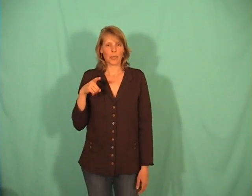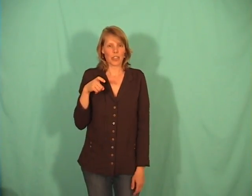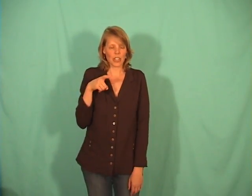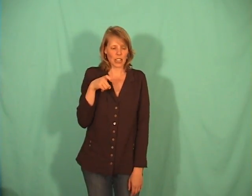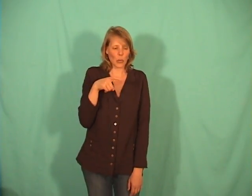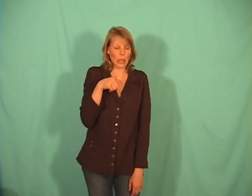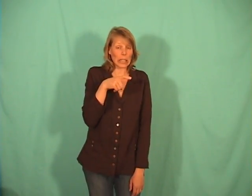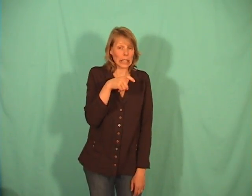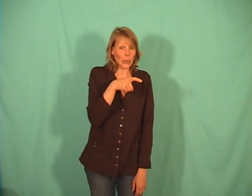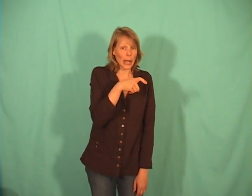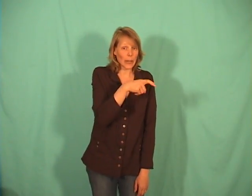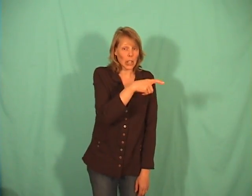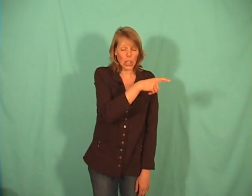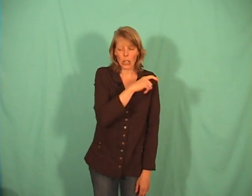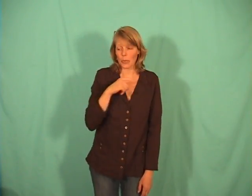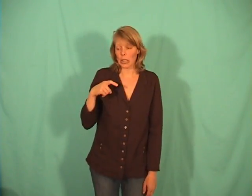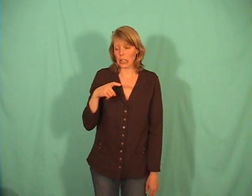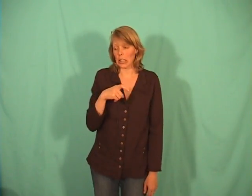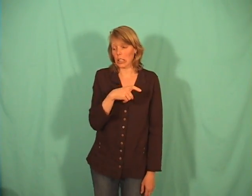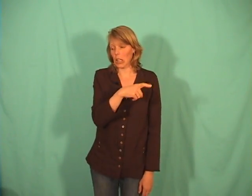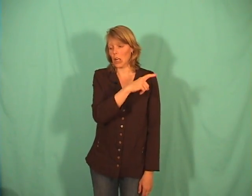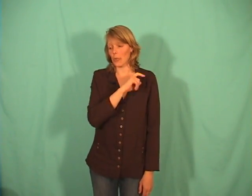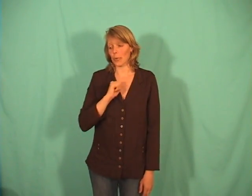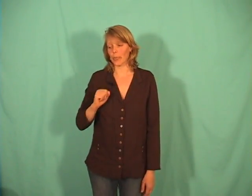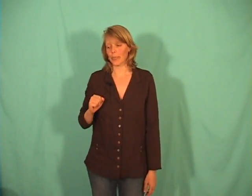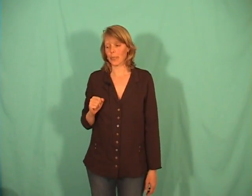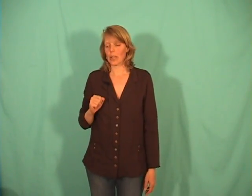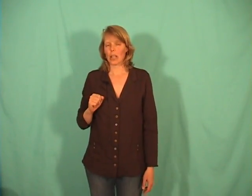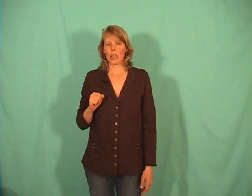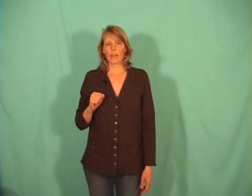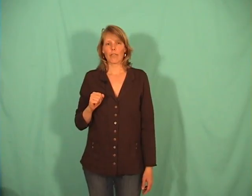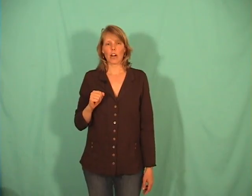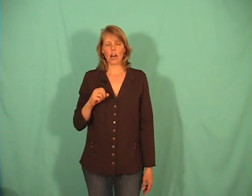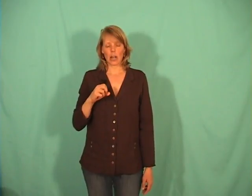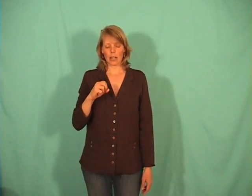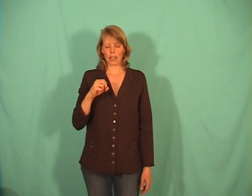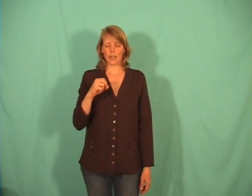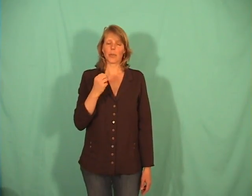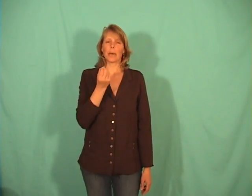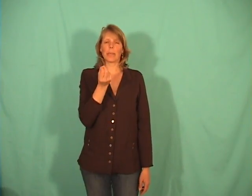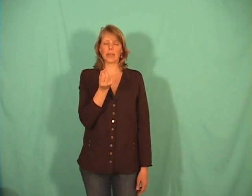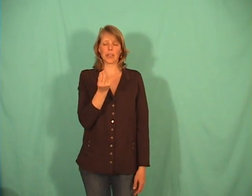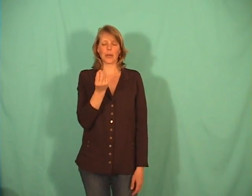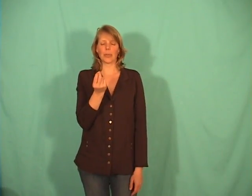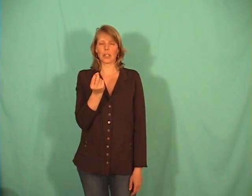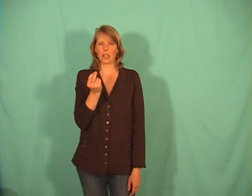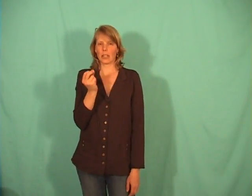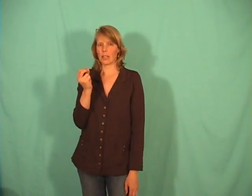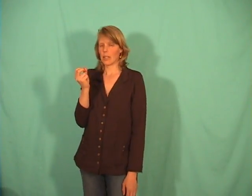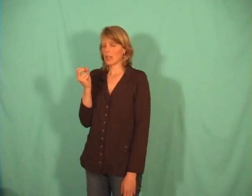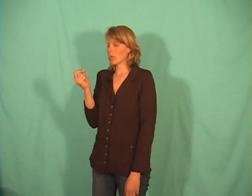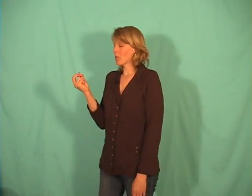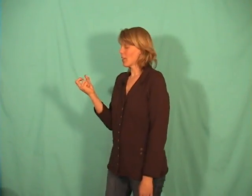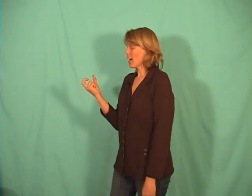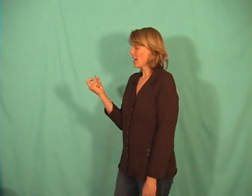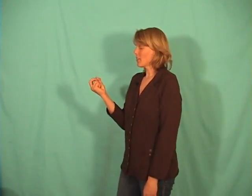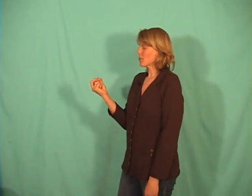just kind of wiggling around, wiggling on through. Frog. Remember goat, where you had those